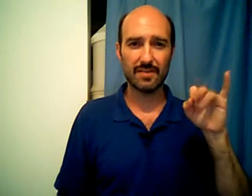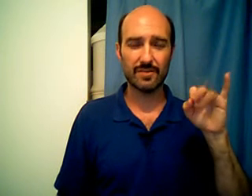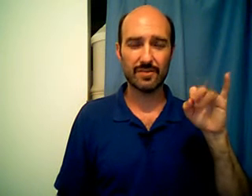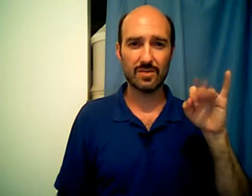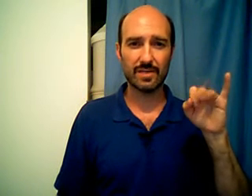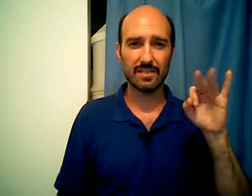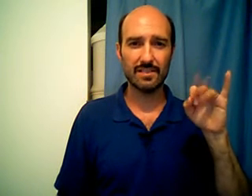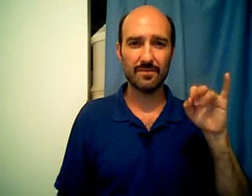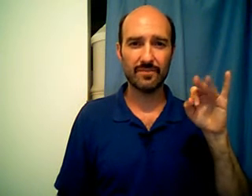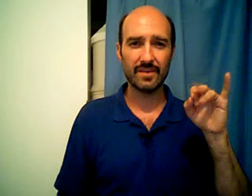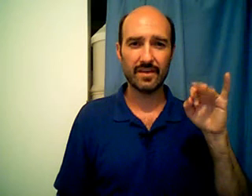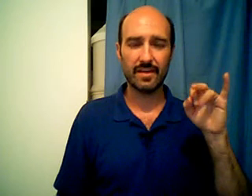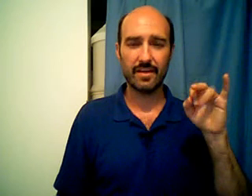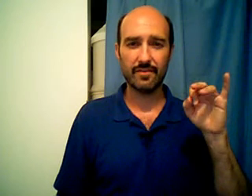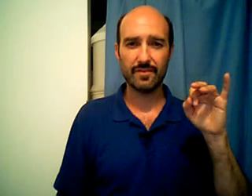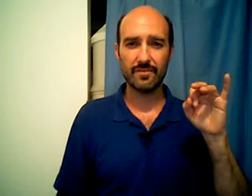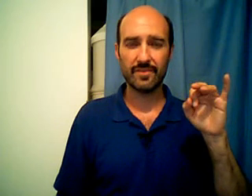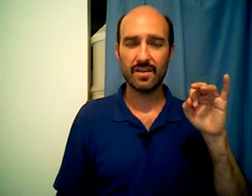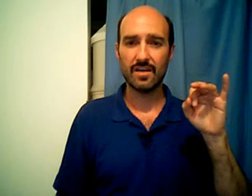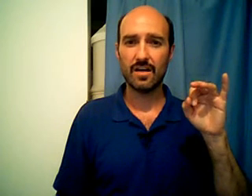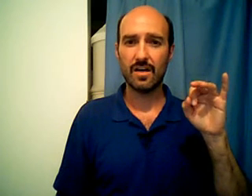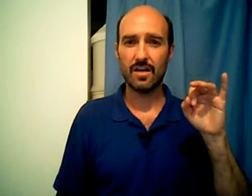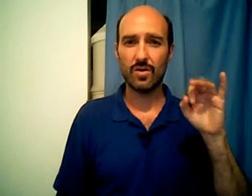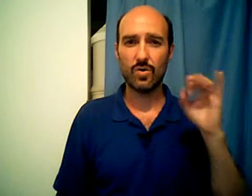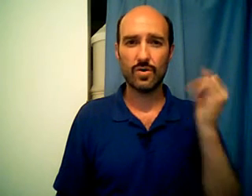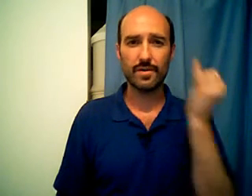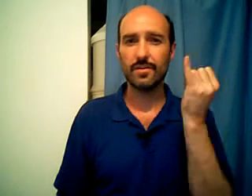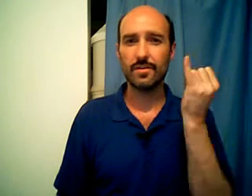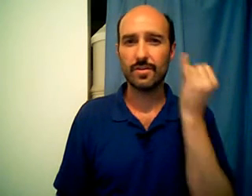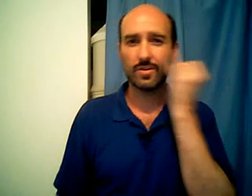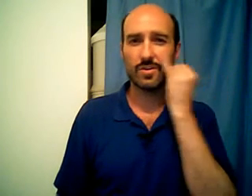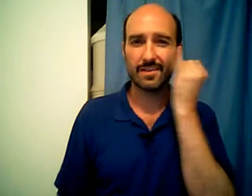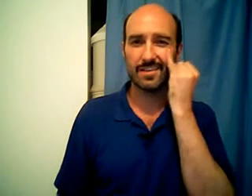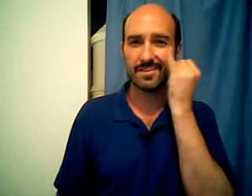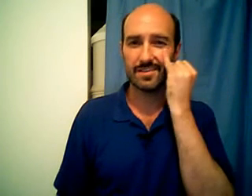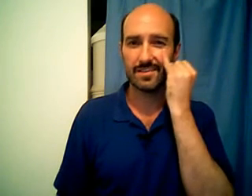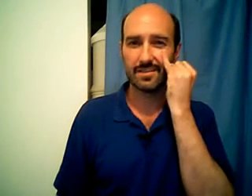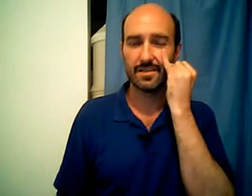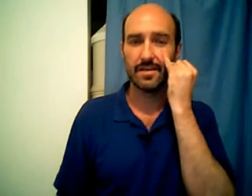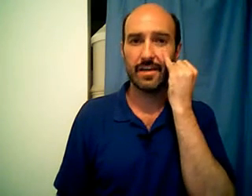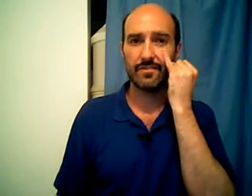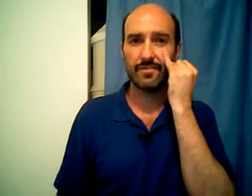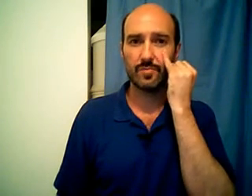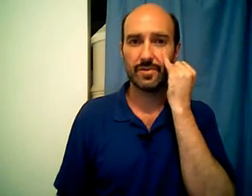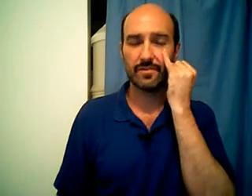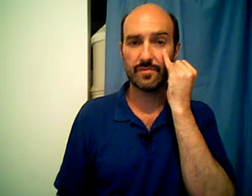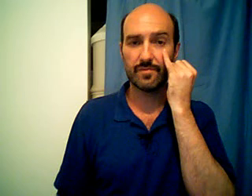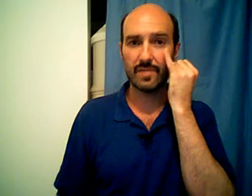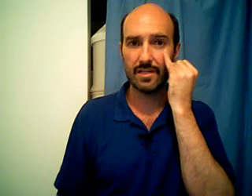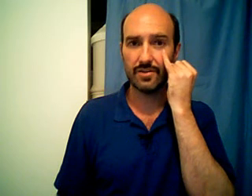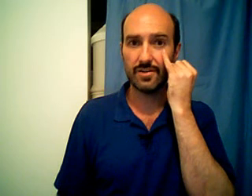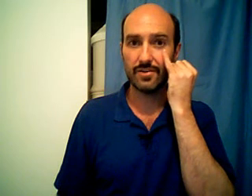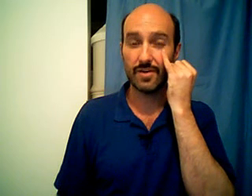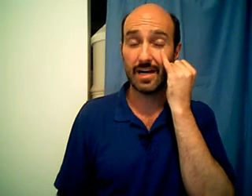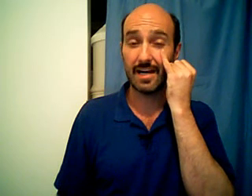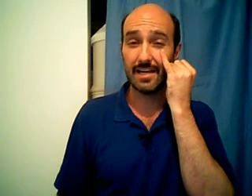really quickly. If. Or you can go like this. If you put your pinky underneath your eye,